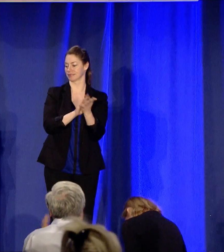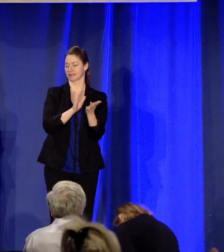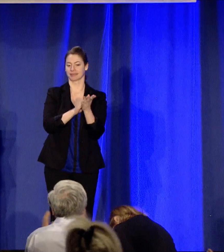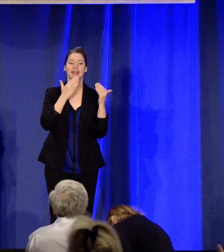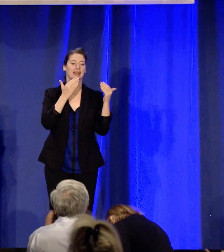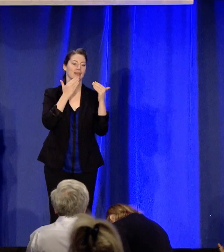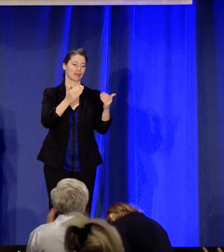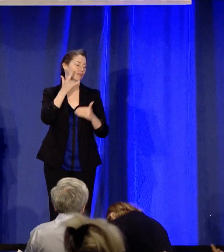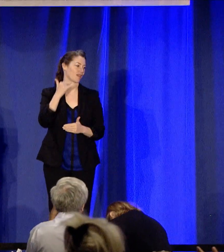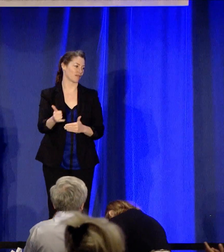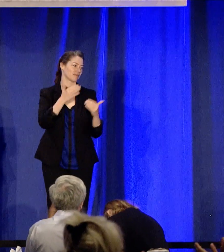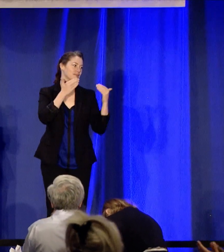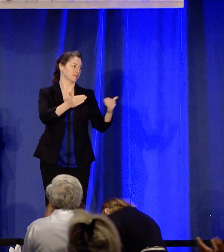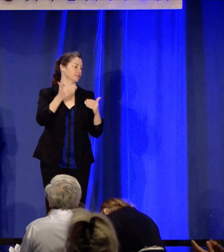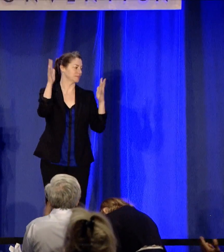Thank you, California.